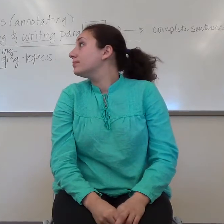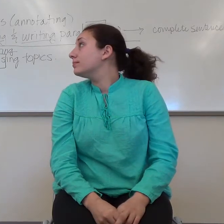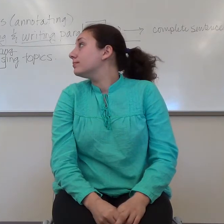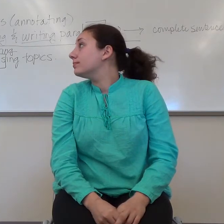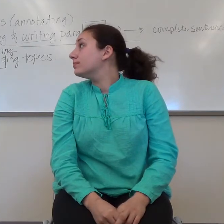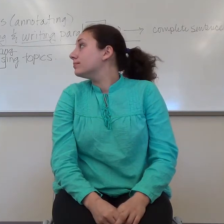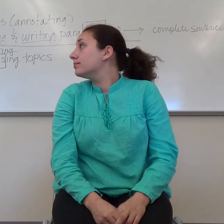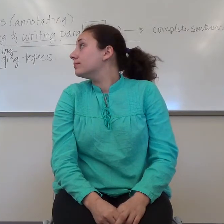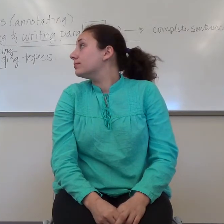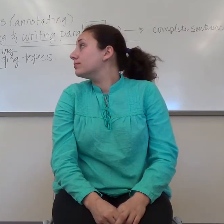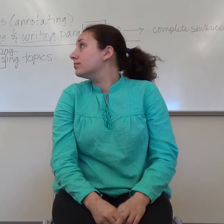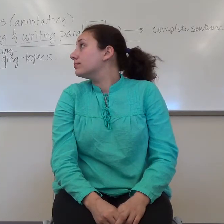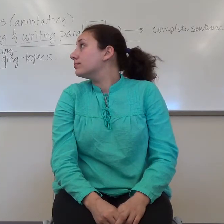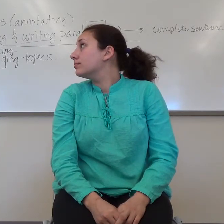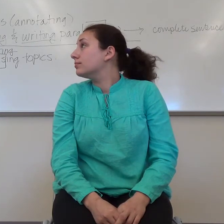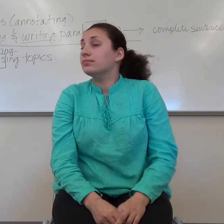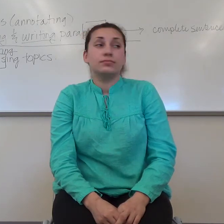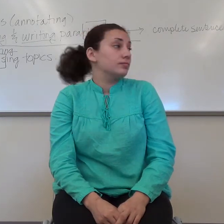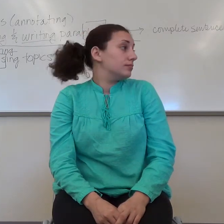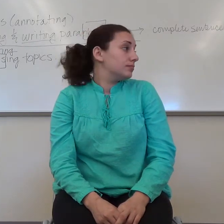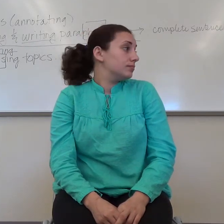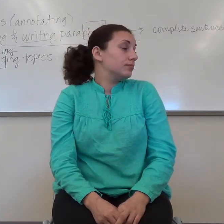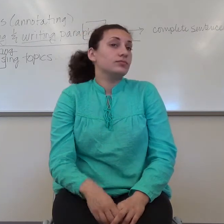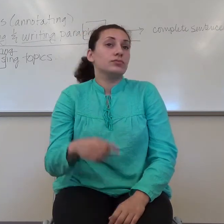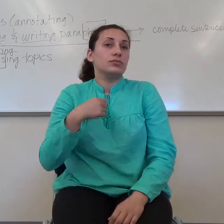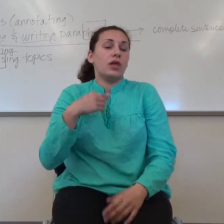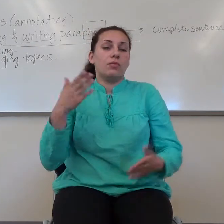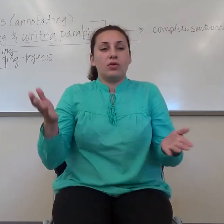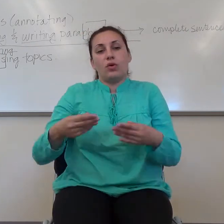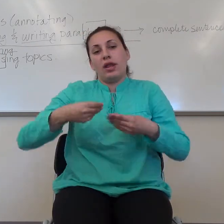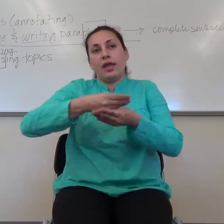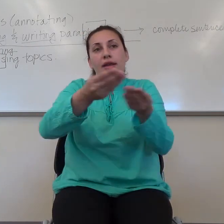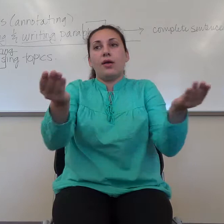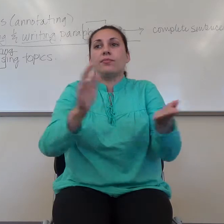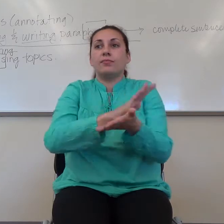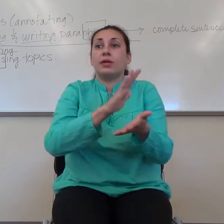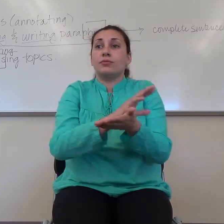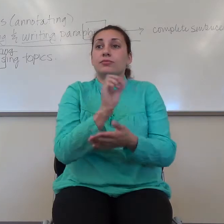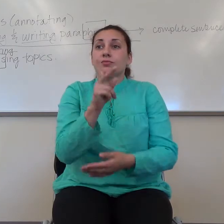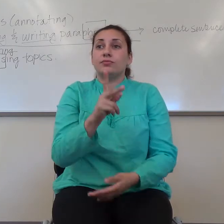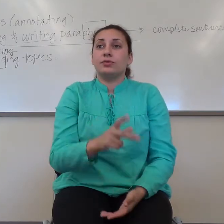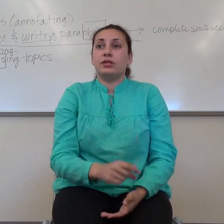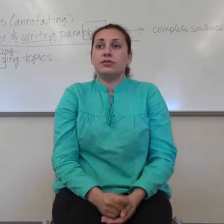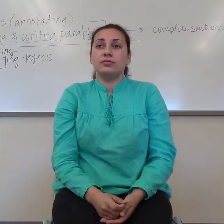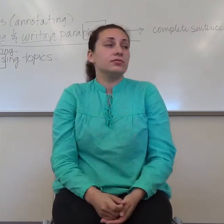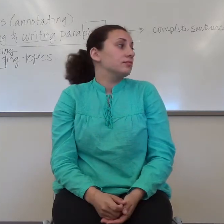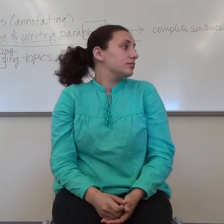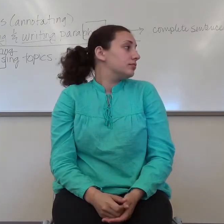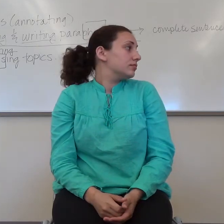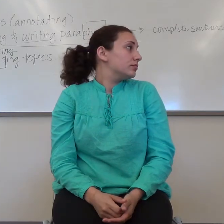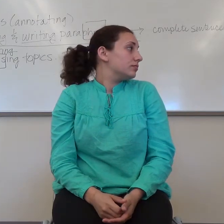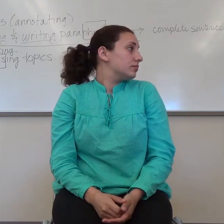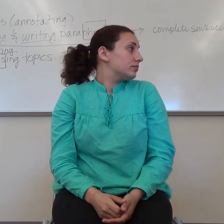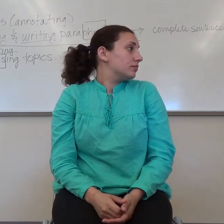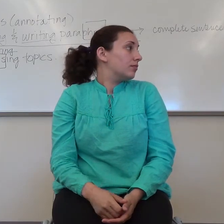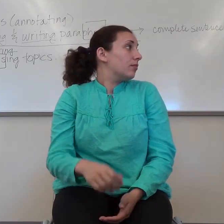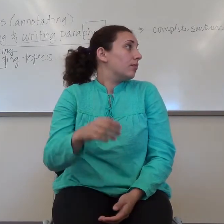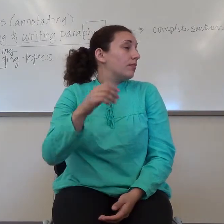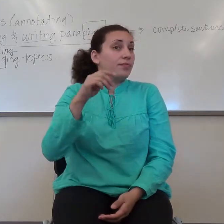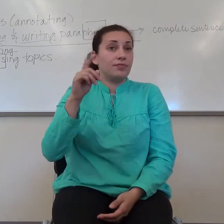Well, let me go ahead and hand this out to you so you don't start working on it yet. But I think this